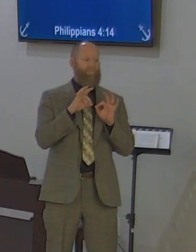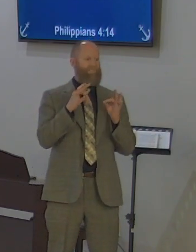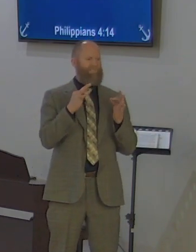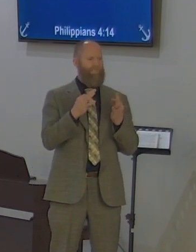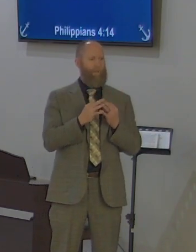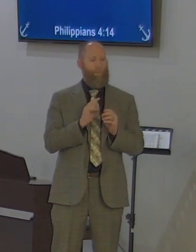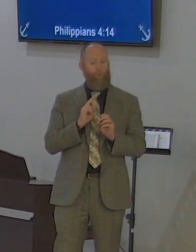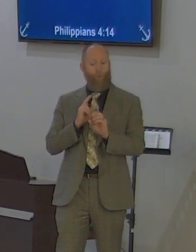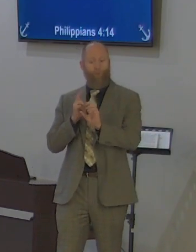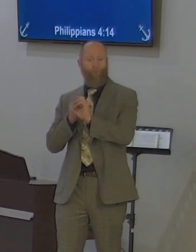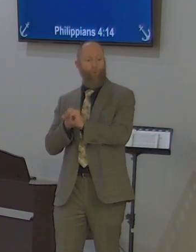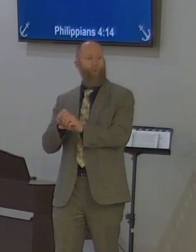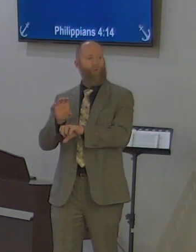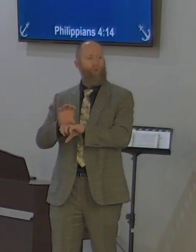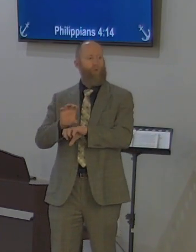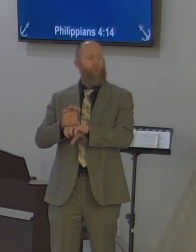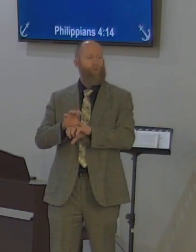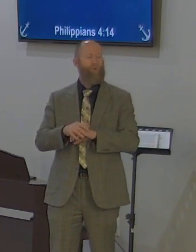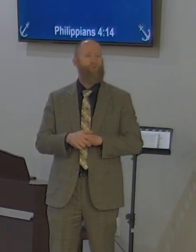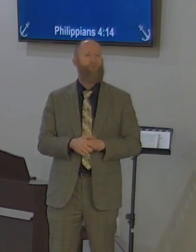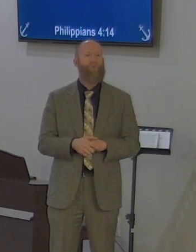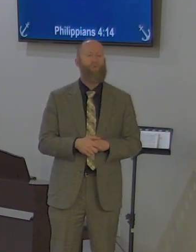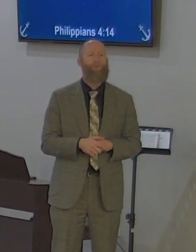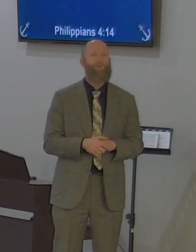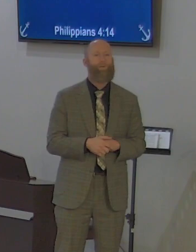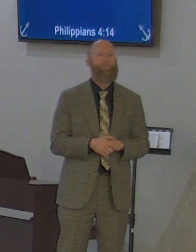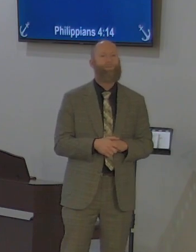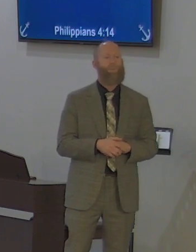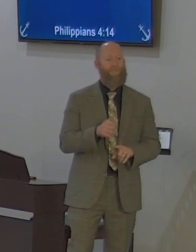Wanted, I think, to be the pastor and the associate pastor, I'm not sure.